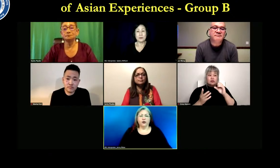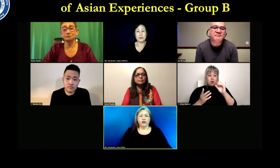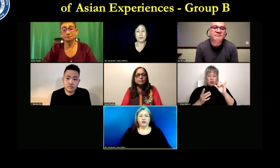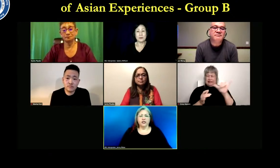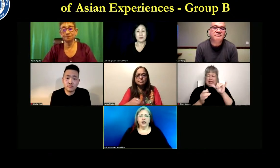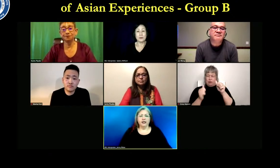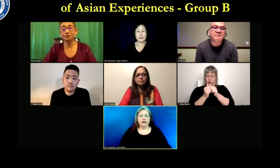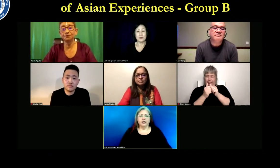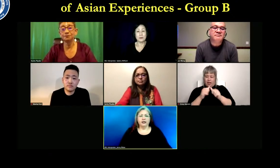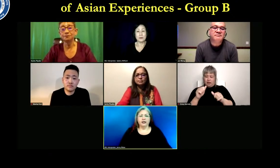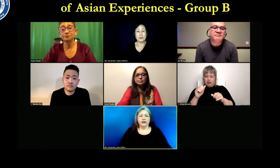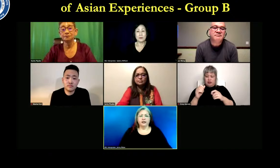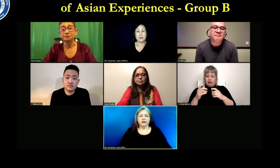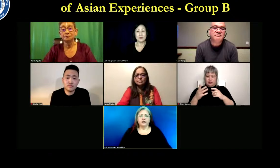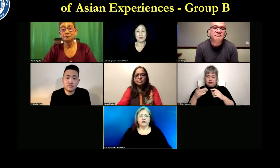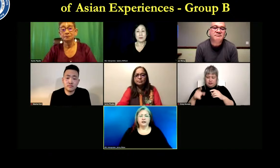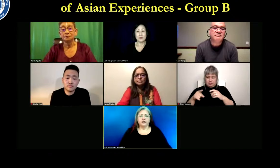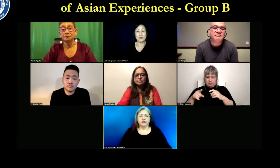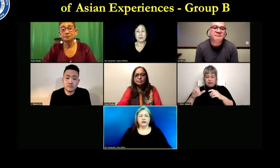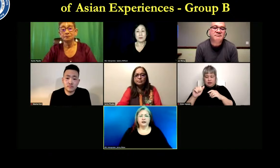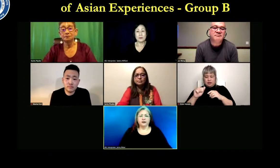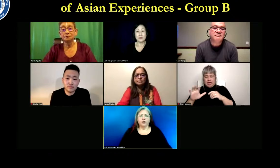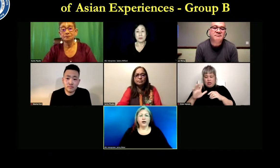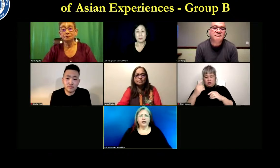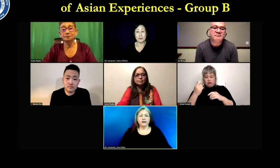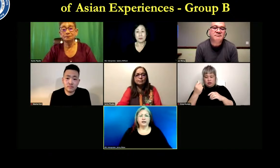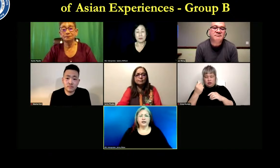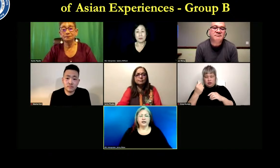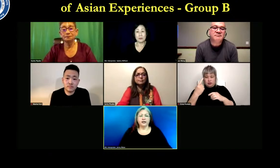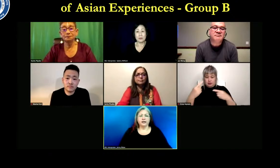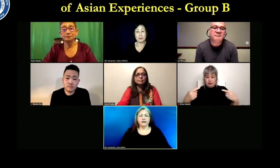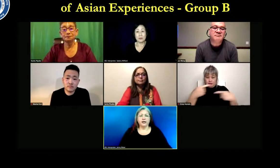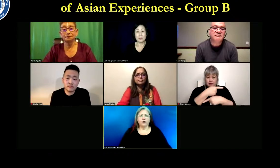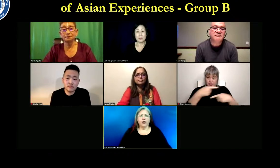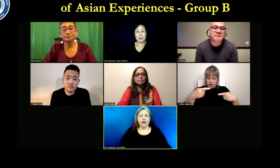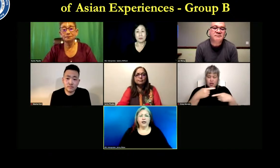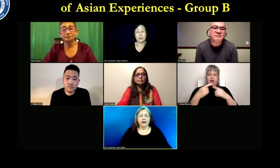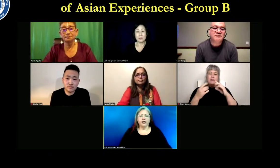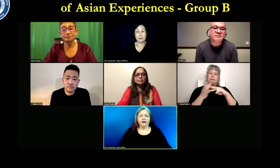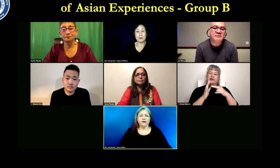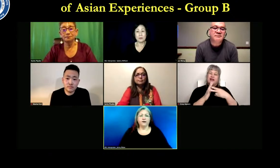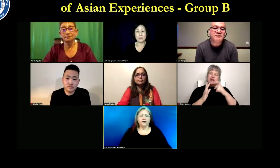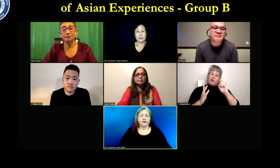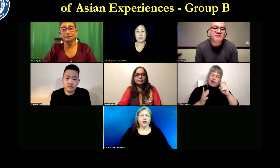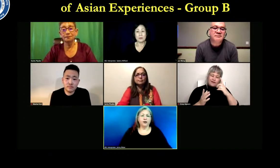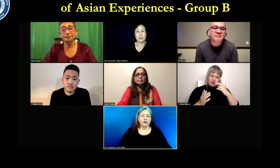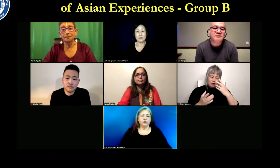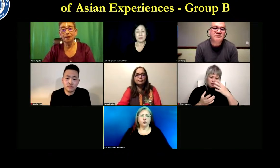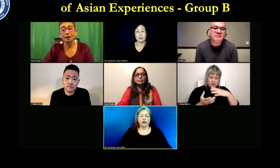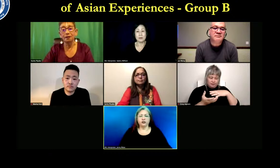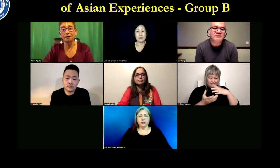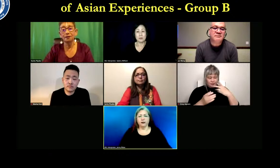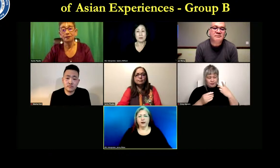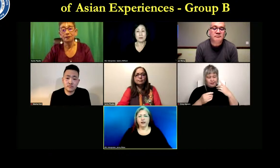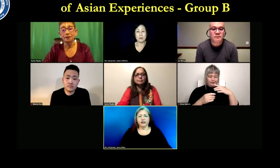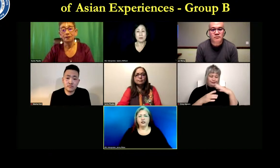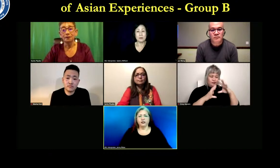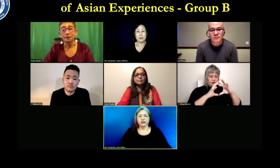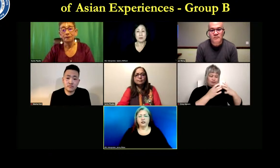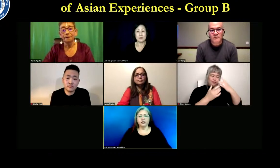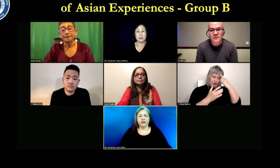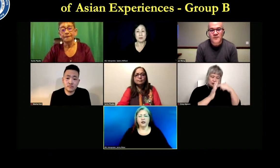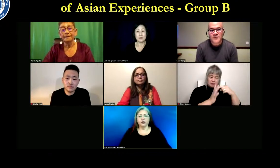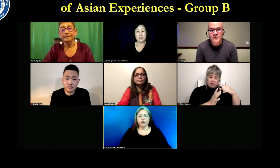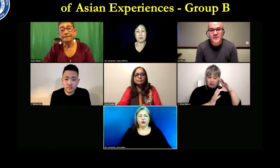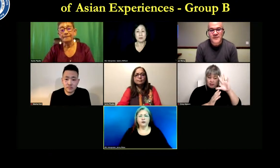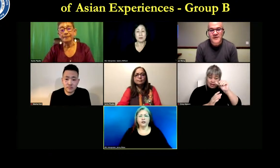if you don't understand, then it's pointless. In the same way, if Black people don't understand about Asians